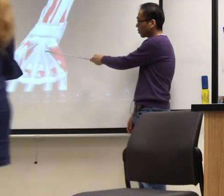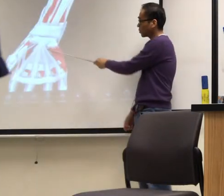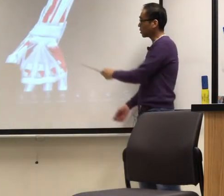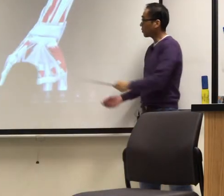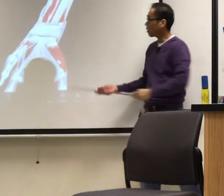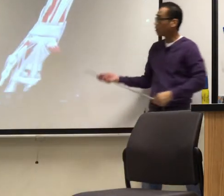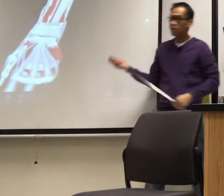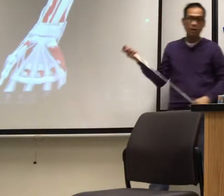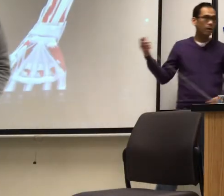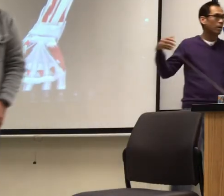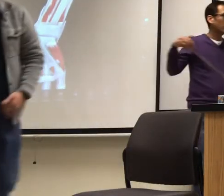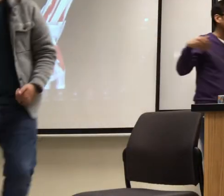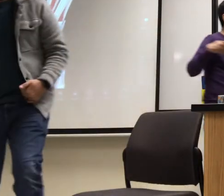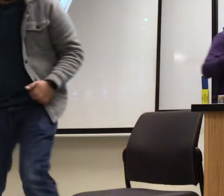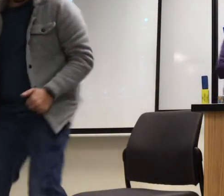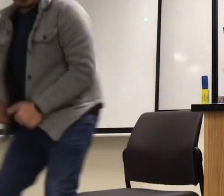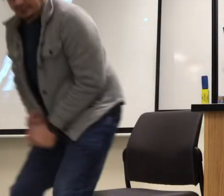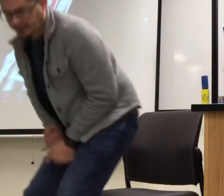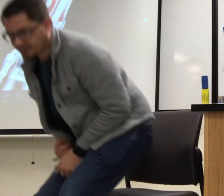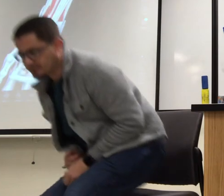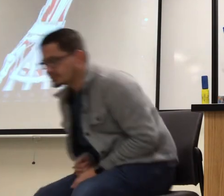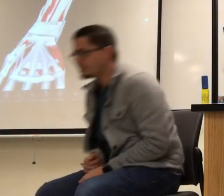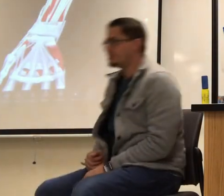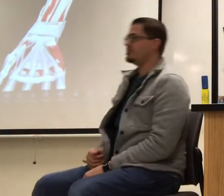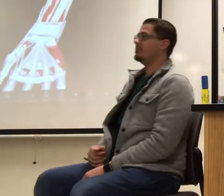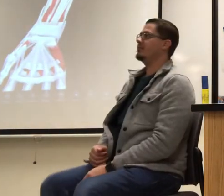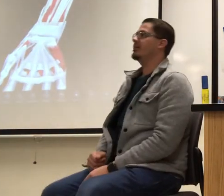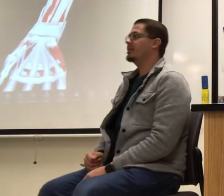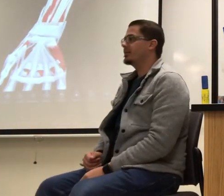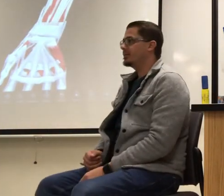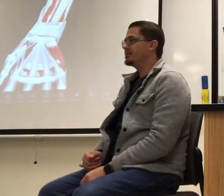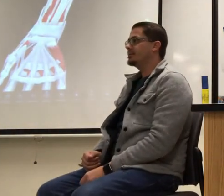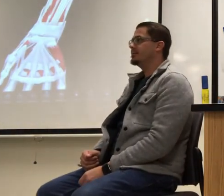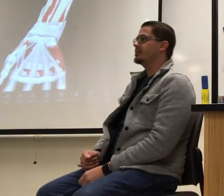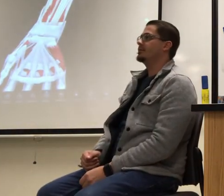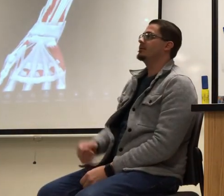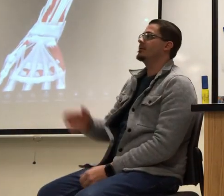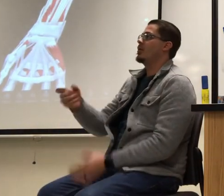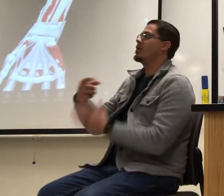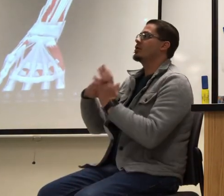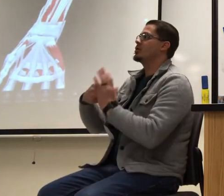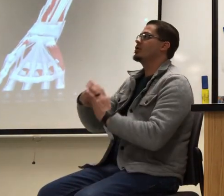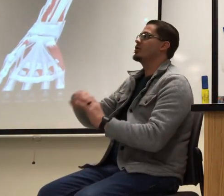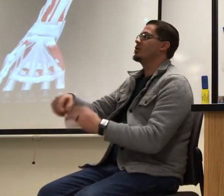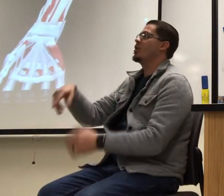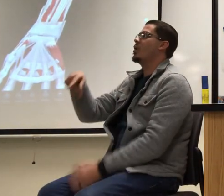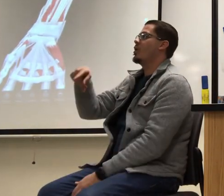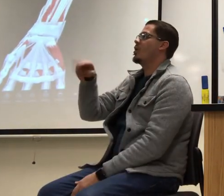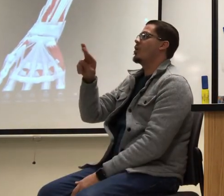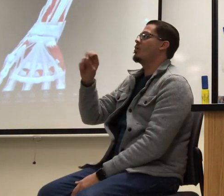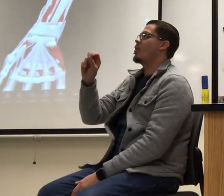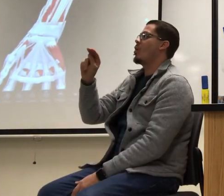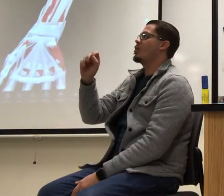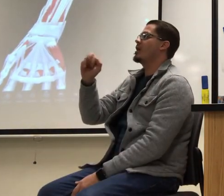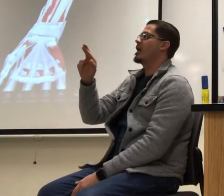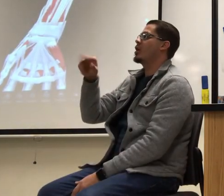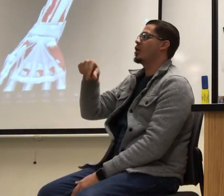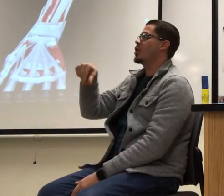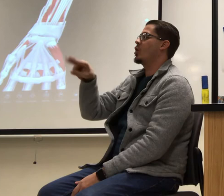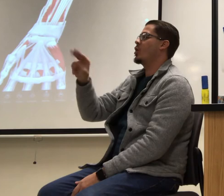a tunnel underneath there. Wait, that's a clinical side note. I wanted to show you pronator quadratus.